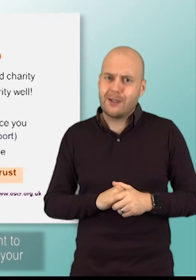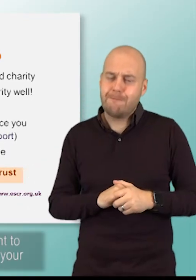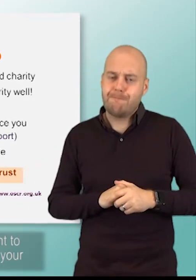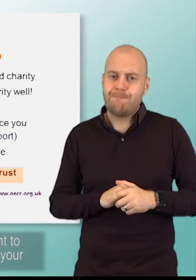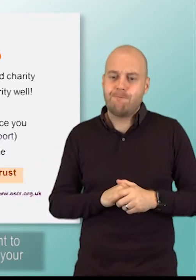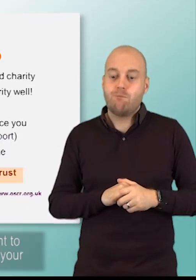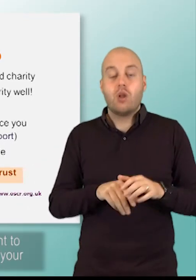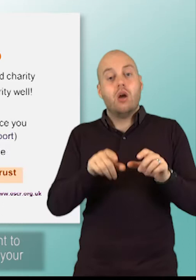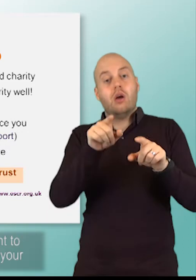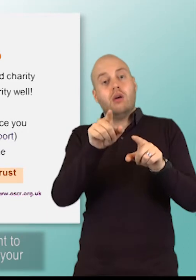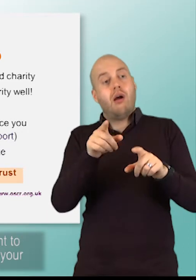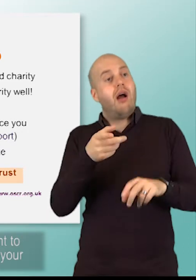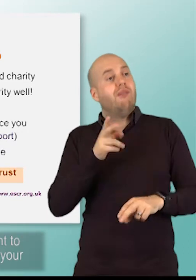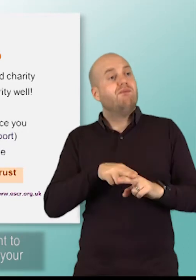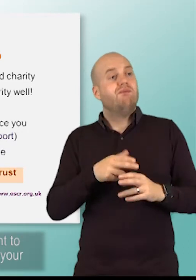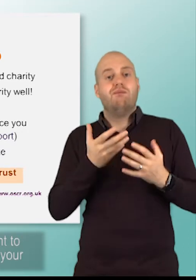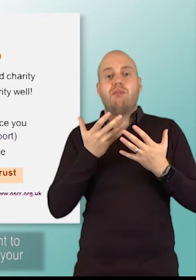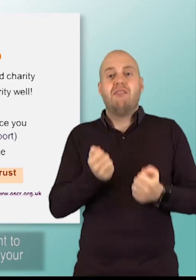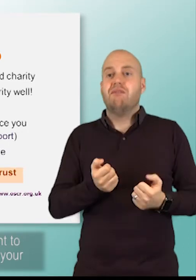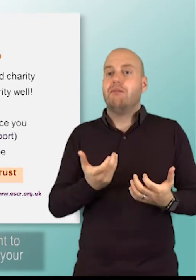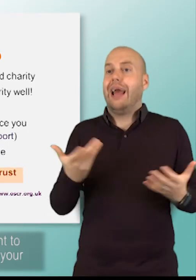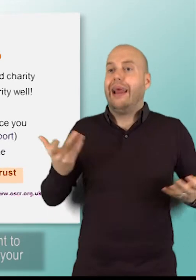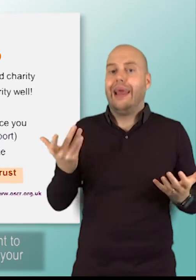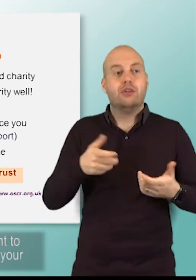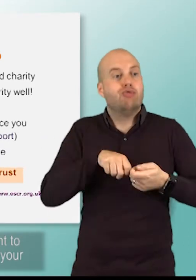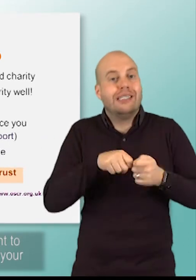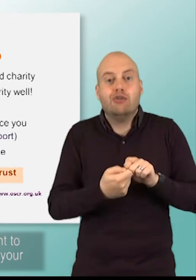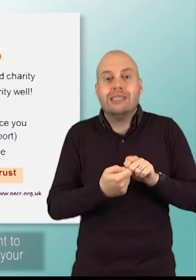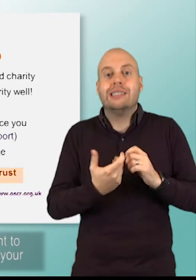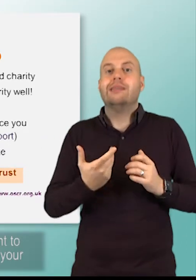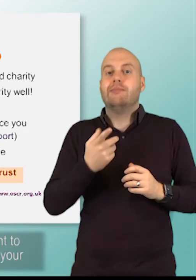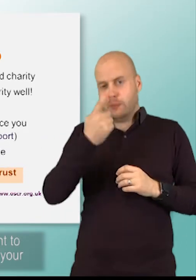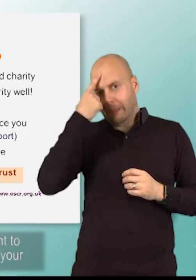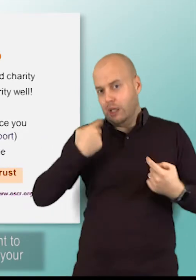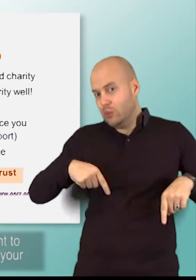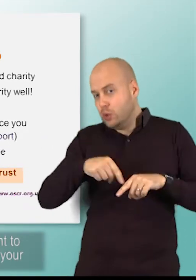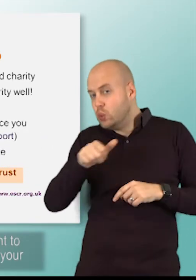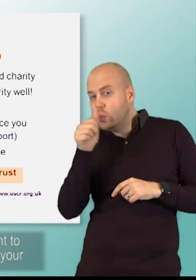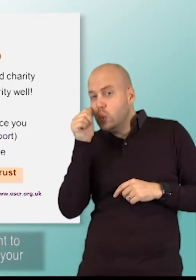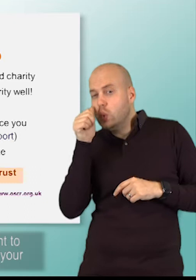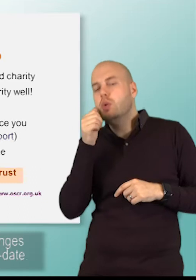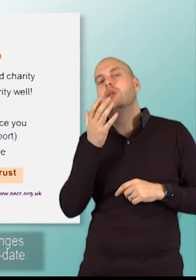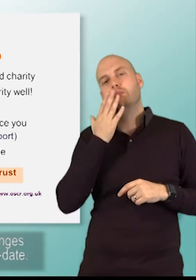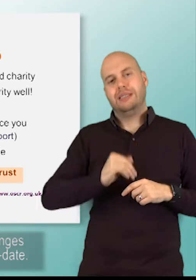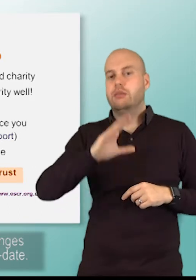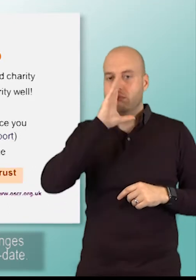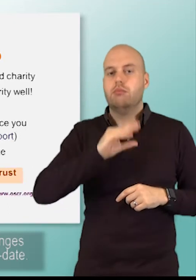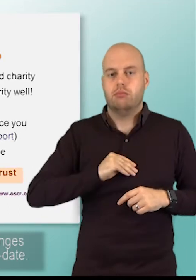have changes that you think we might want to know about, please let us know. Don't just wait until your annual